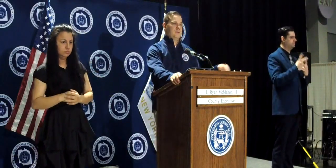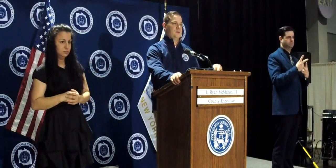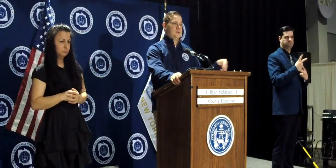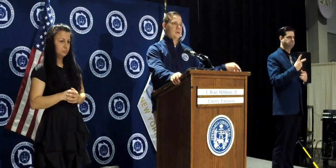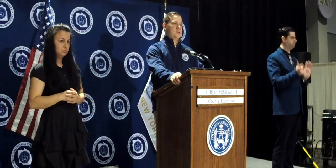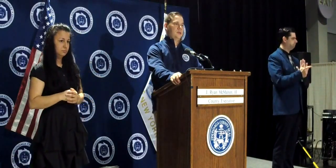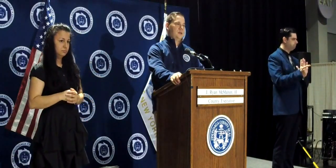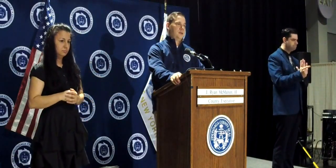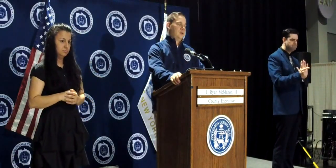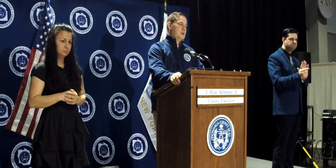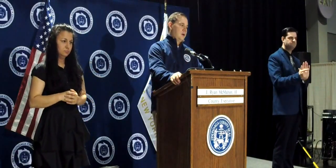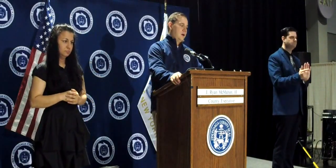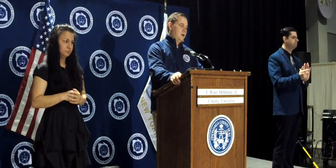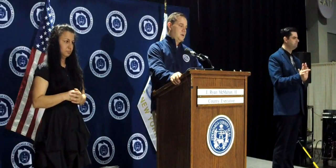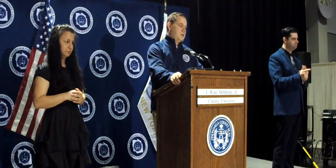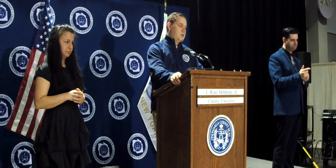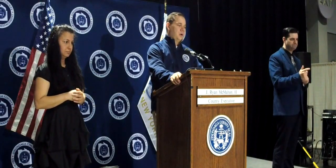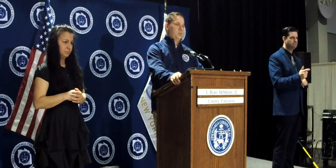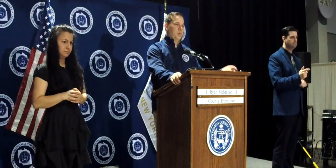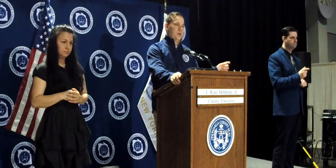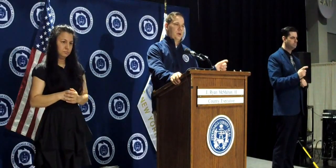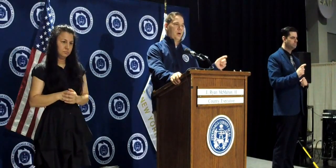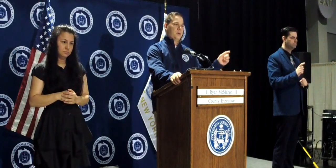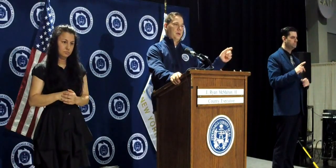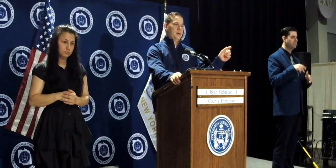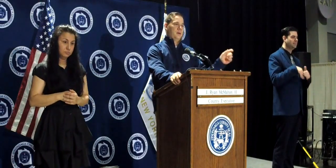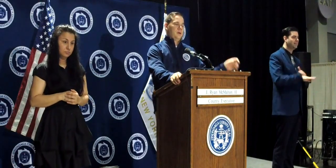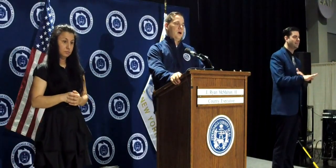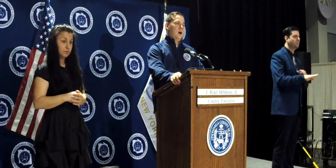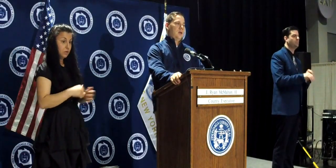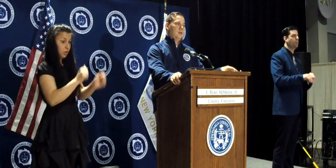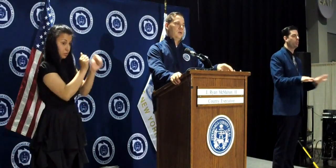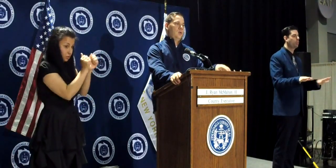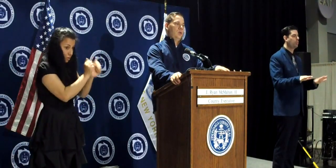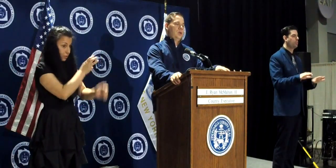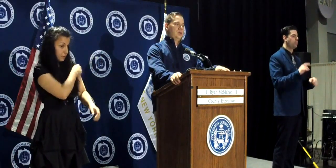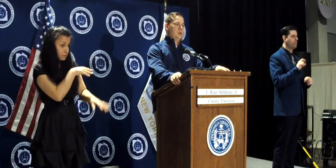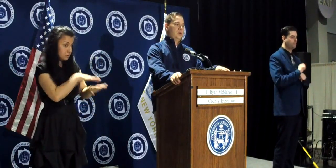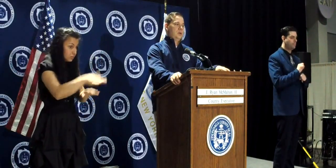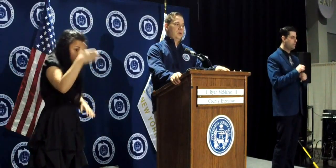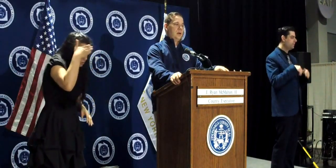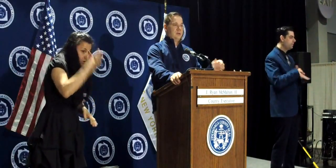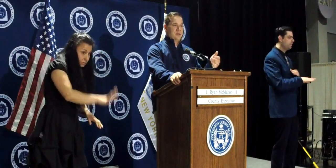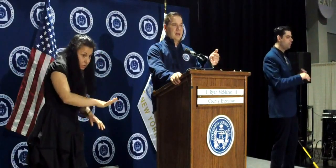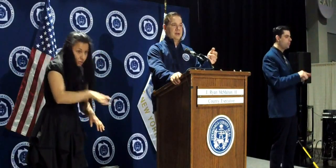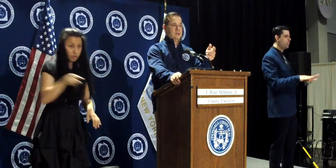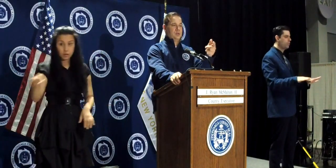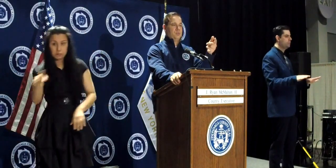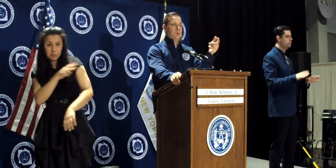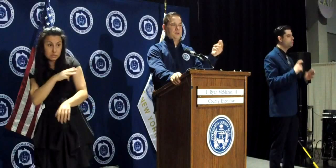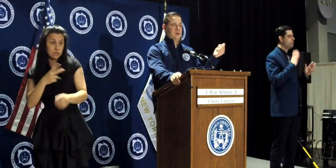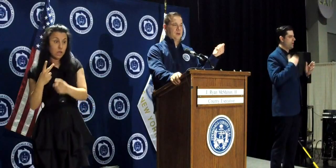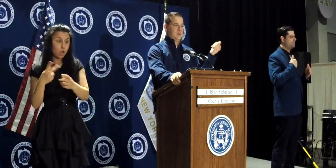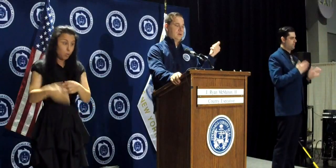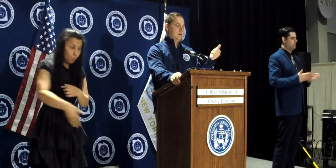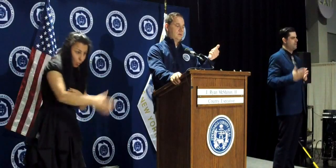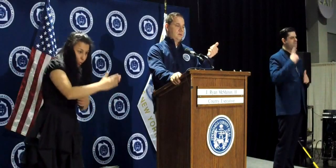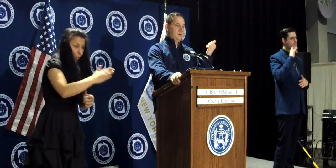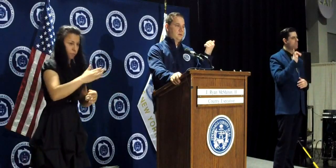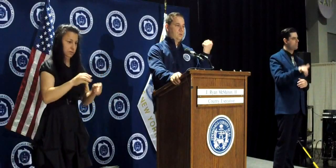right? You get visitation in, or an employee coming in. And every day, to your point,